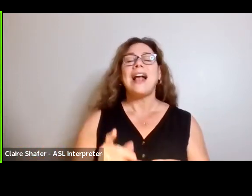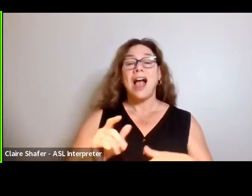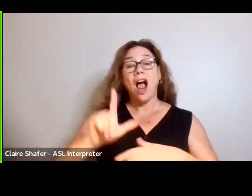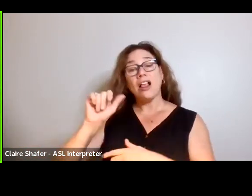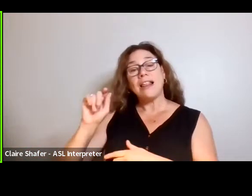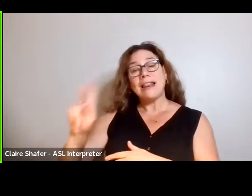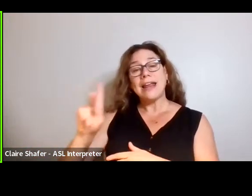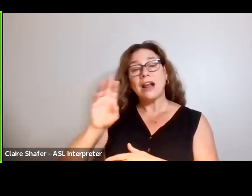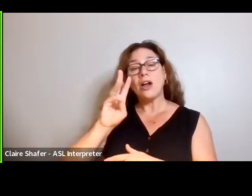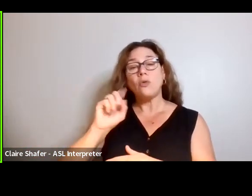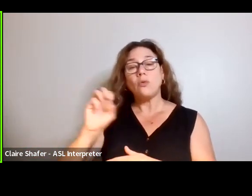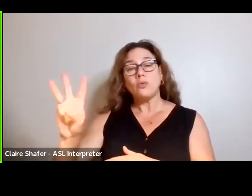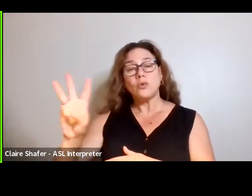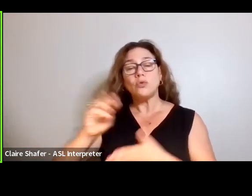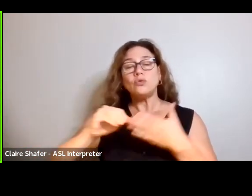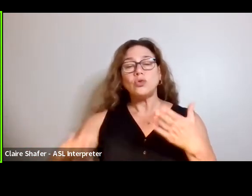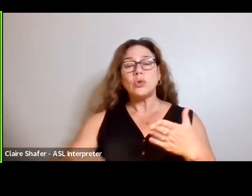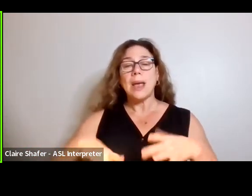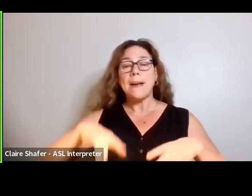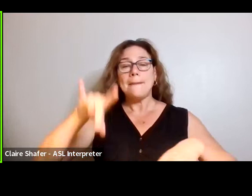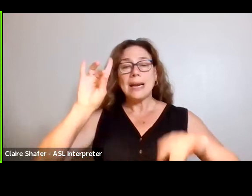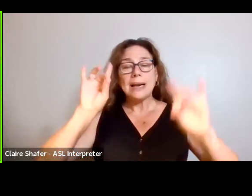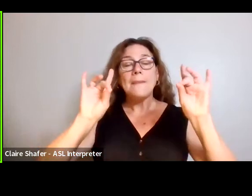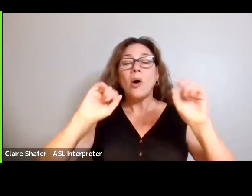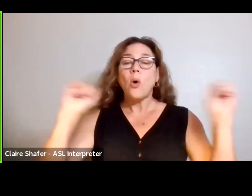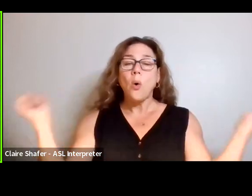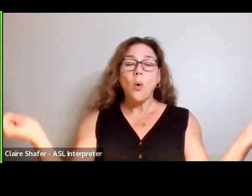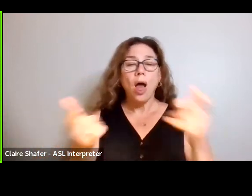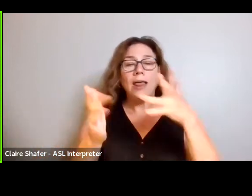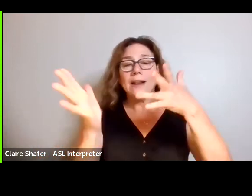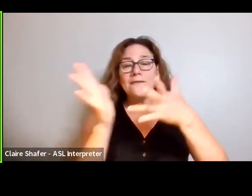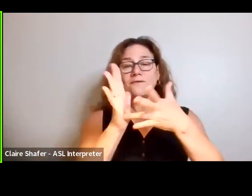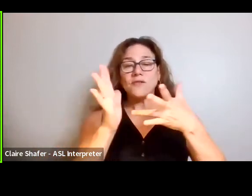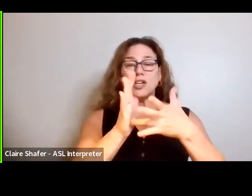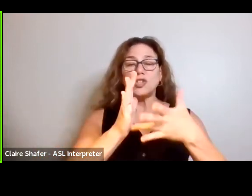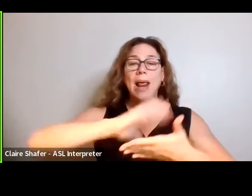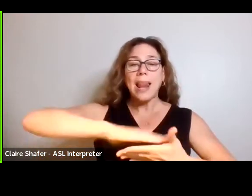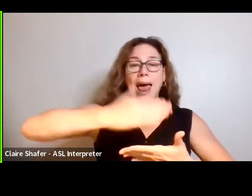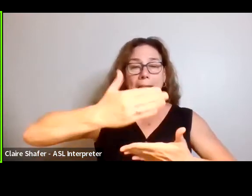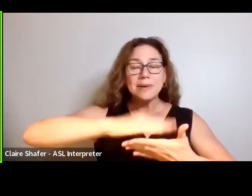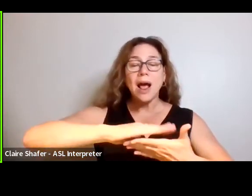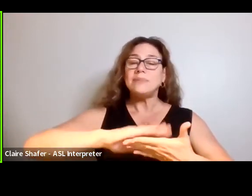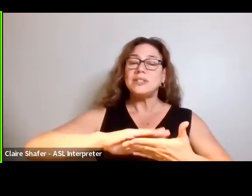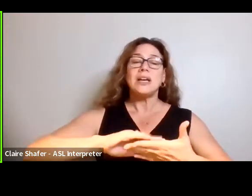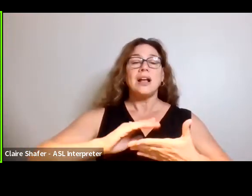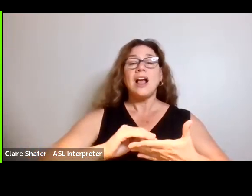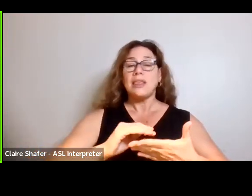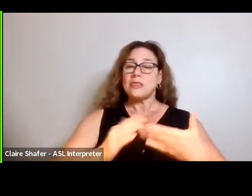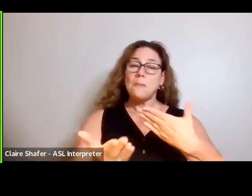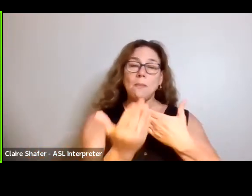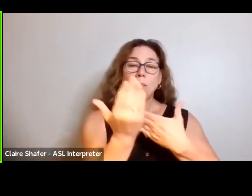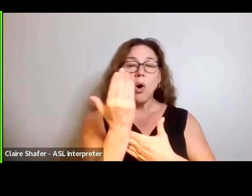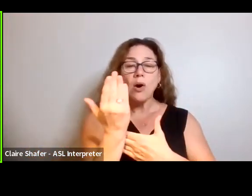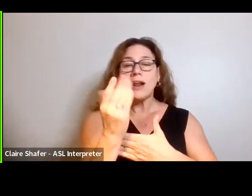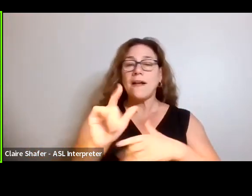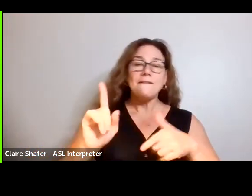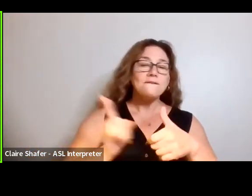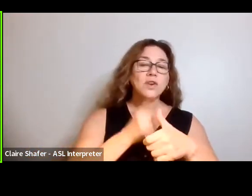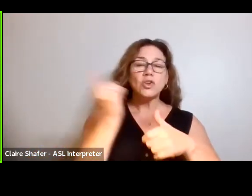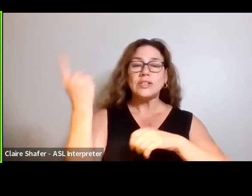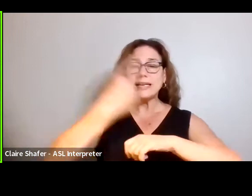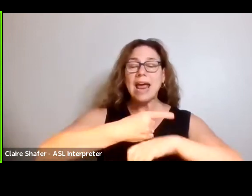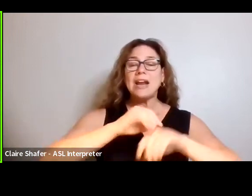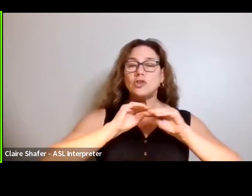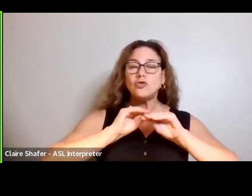went and picked up all of the freshman laptops for their group the morning of the first day, distributed it to them, and kids walked